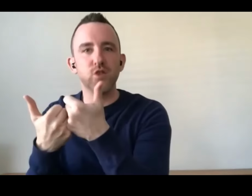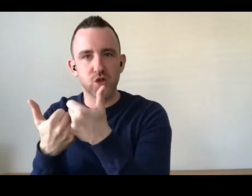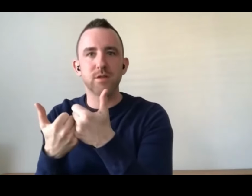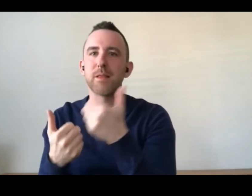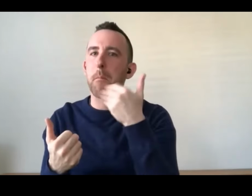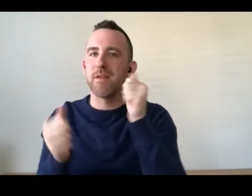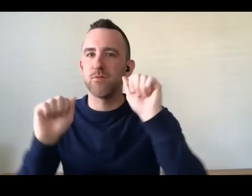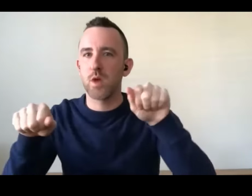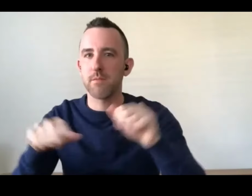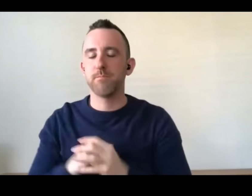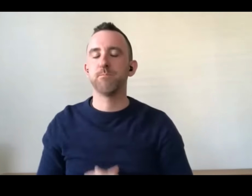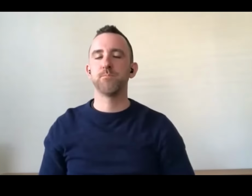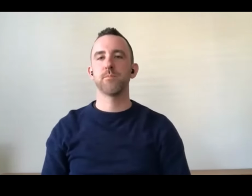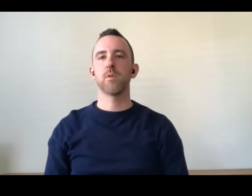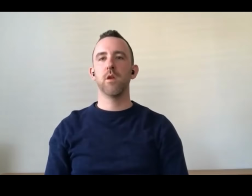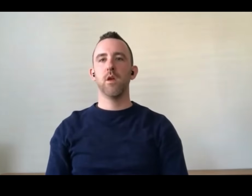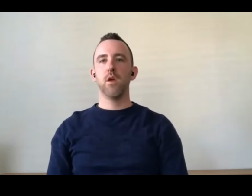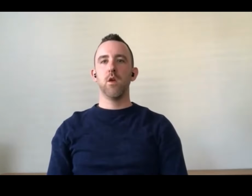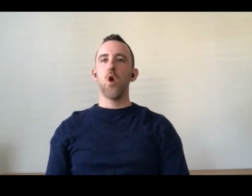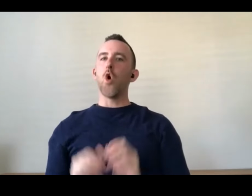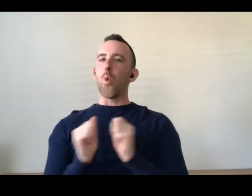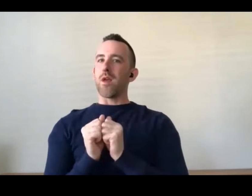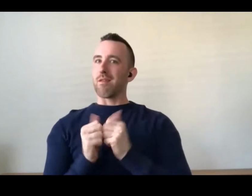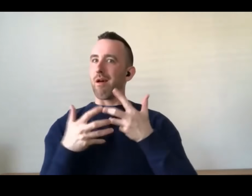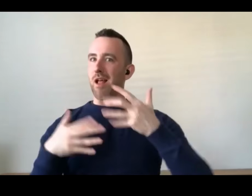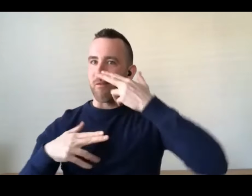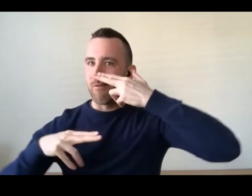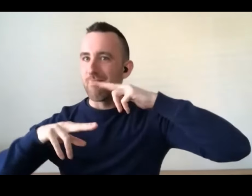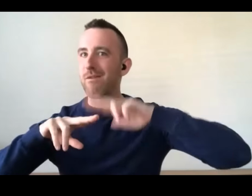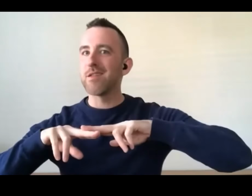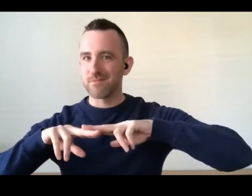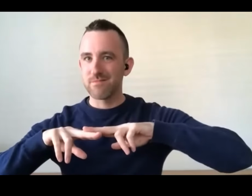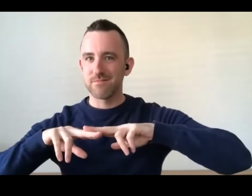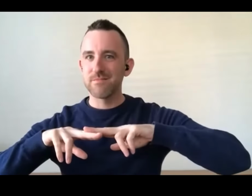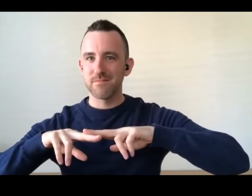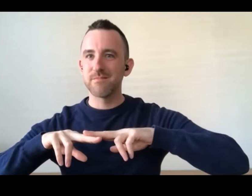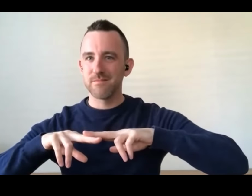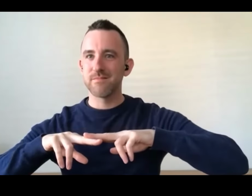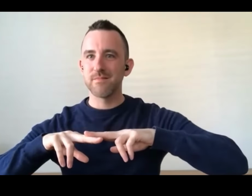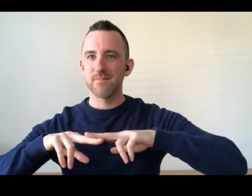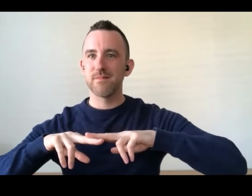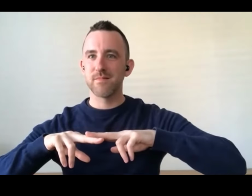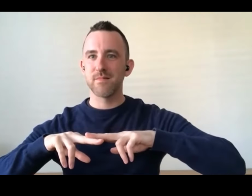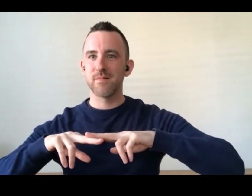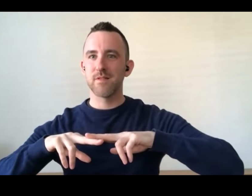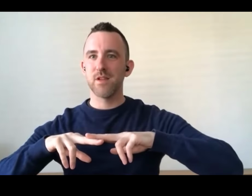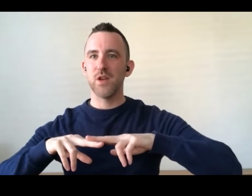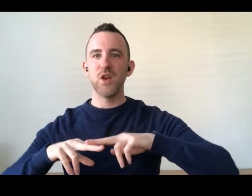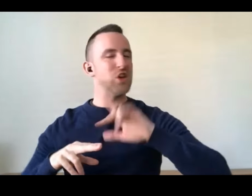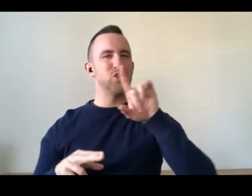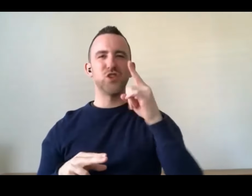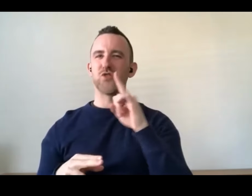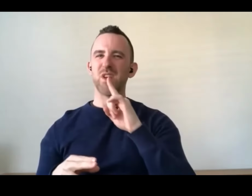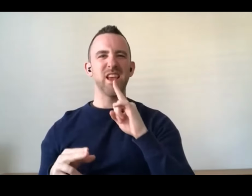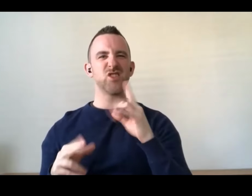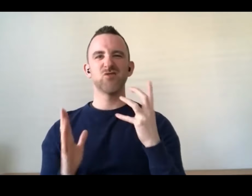can, or with as much fun and abandon, and like just go